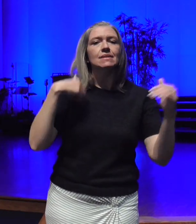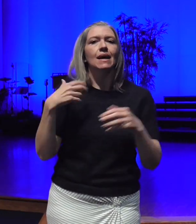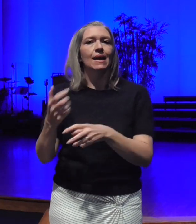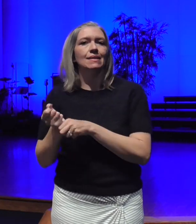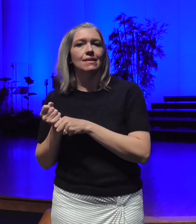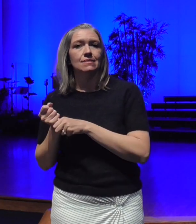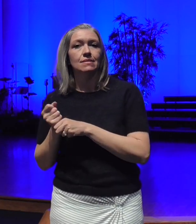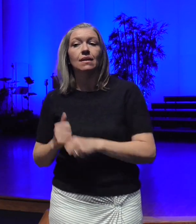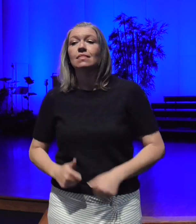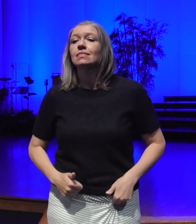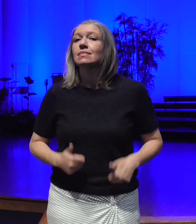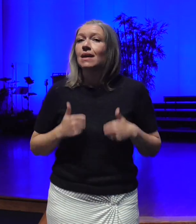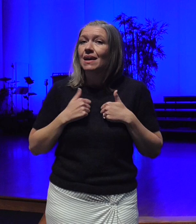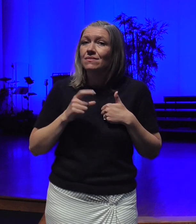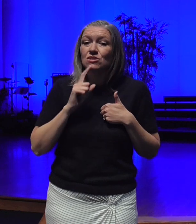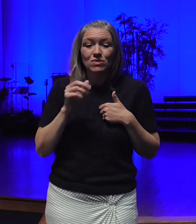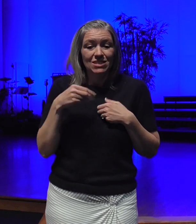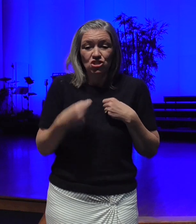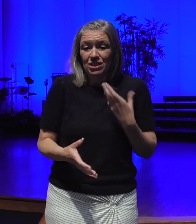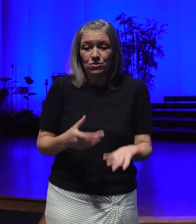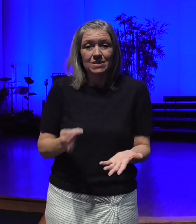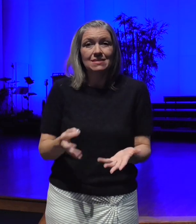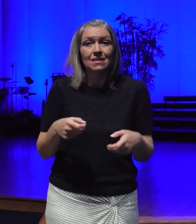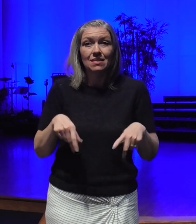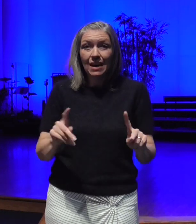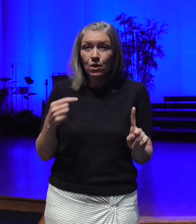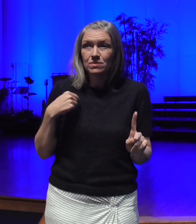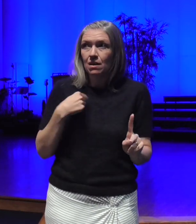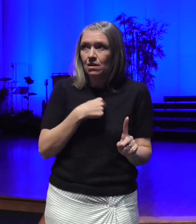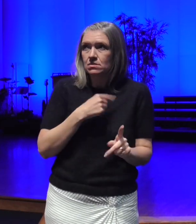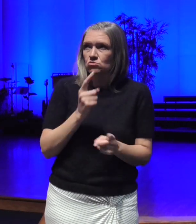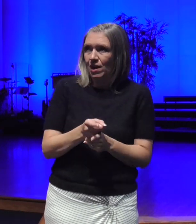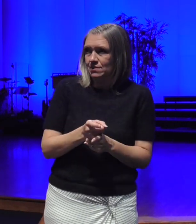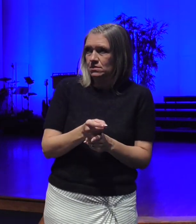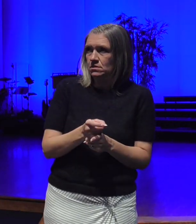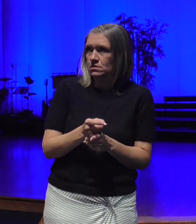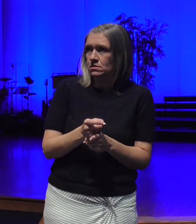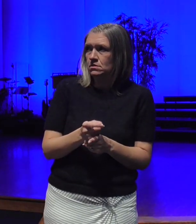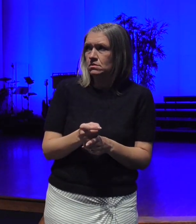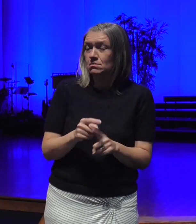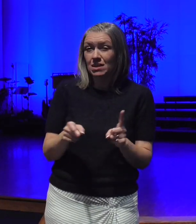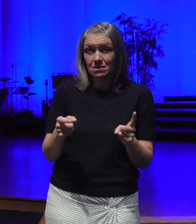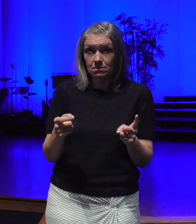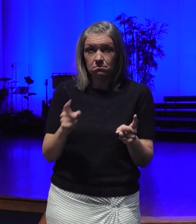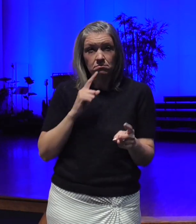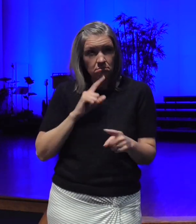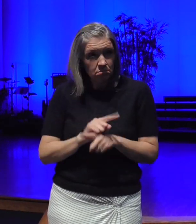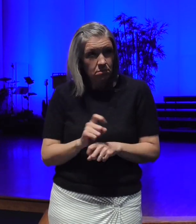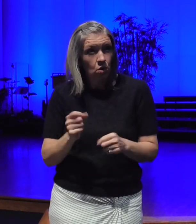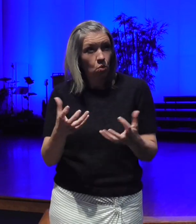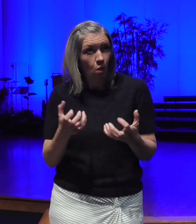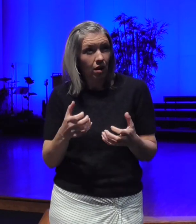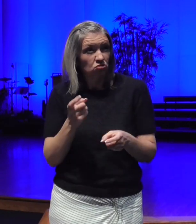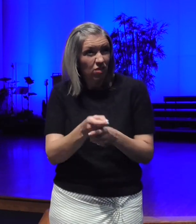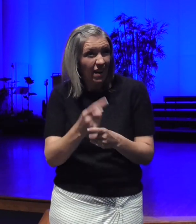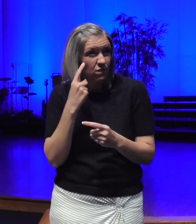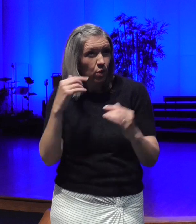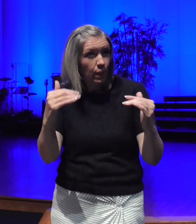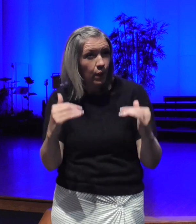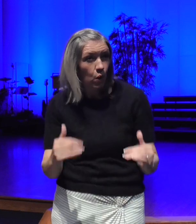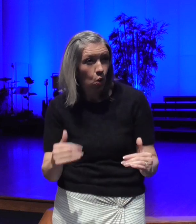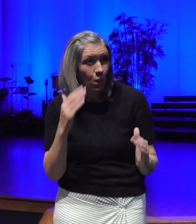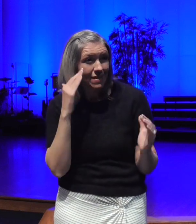so generous, it lets us be right. But do we really want to be right about our low expectations,